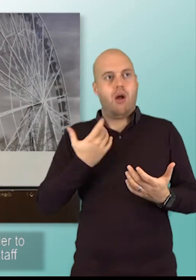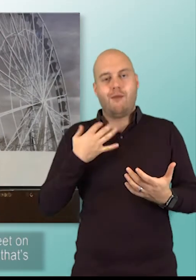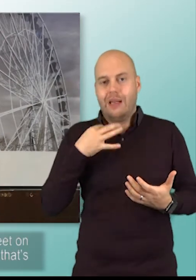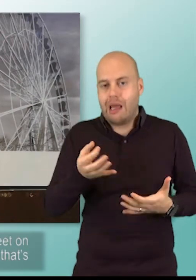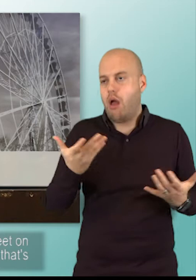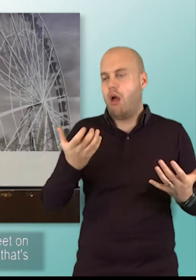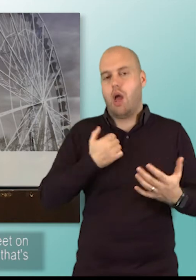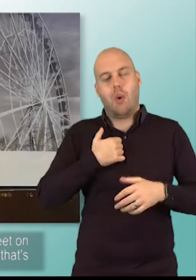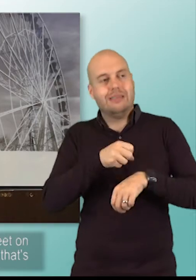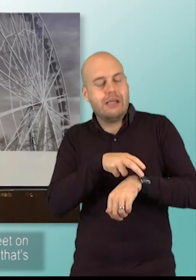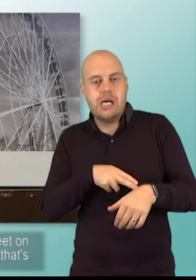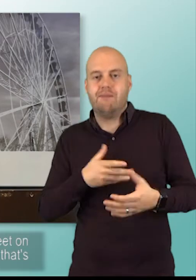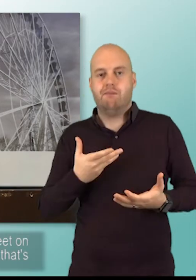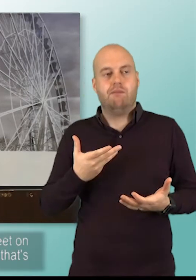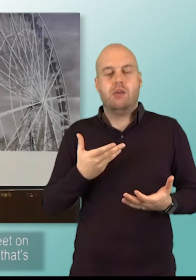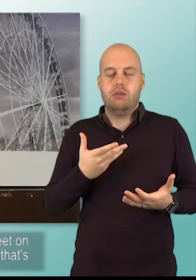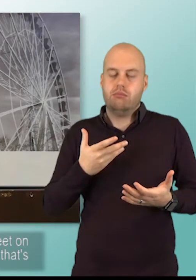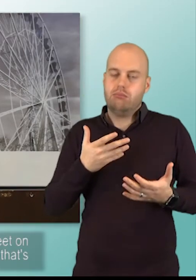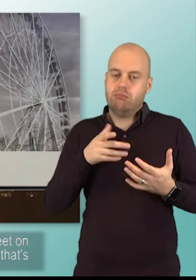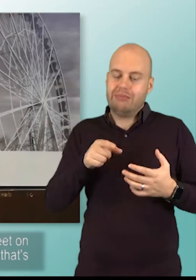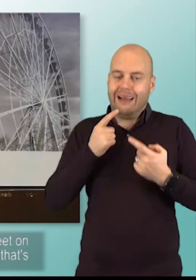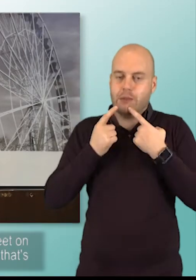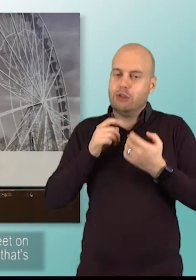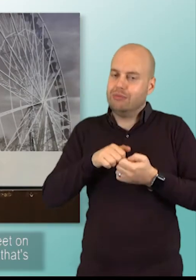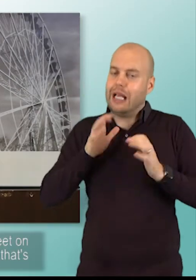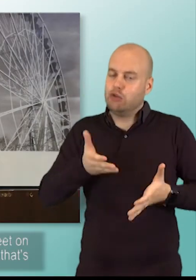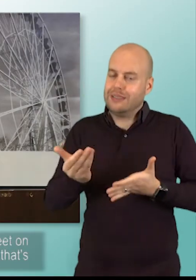staff as safe as they would expect.